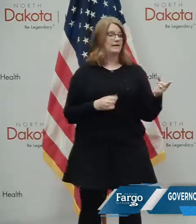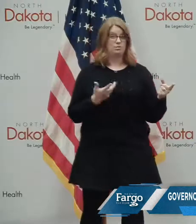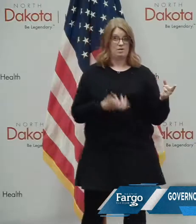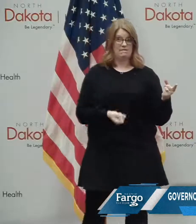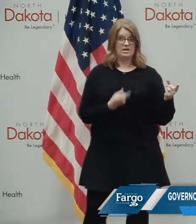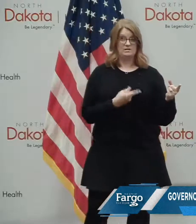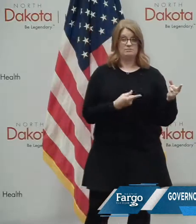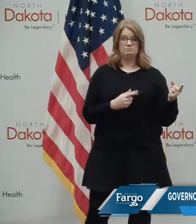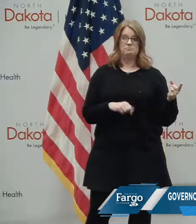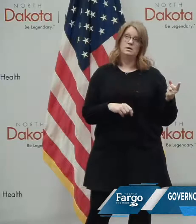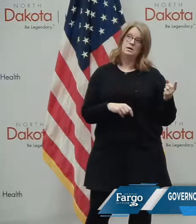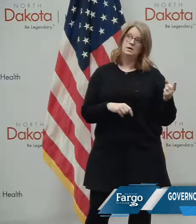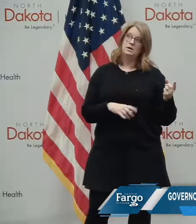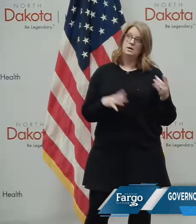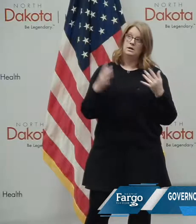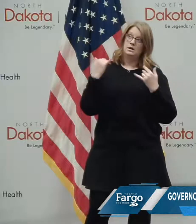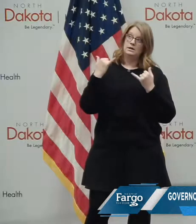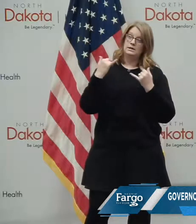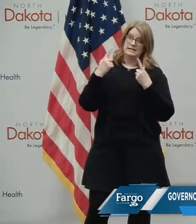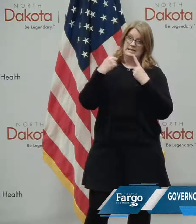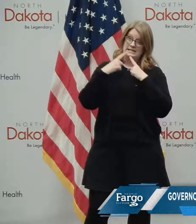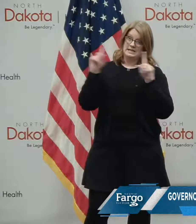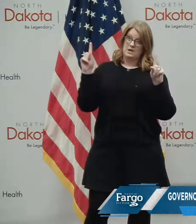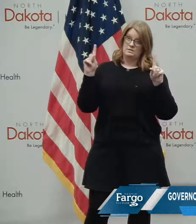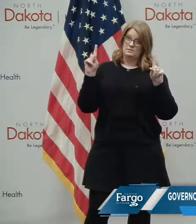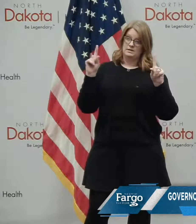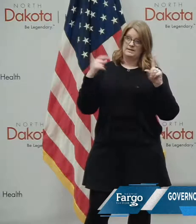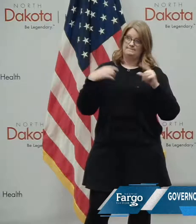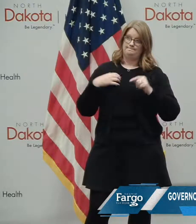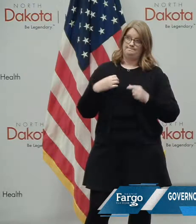I would say that on today's announcement, I've got